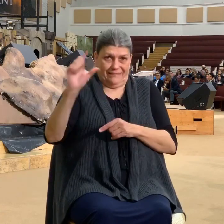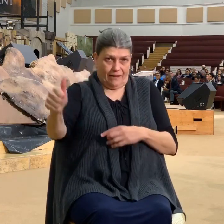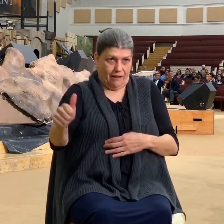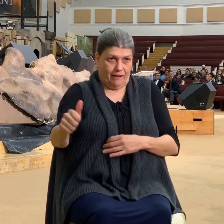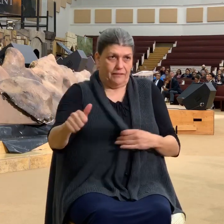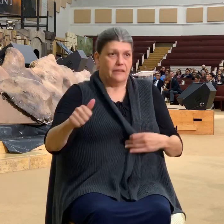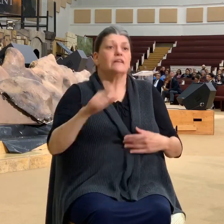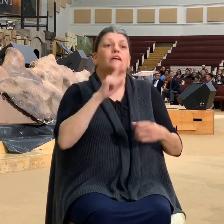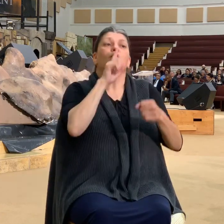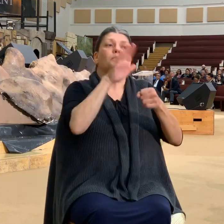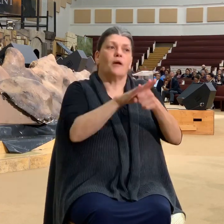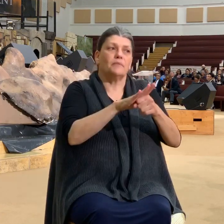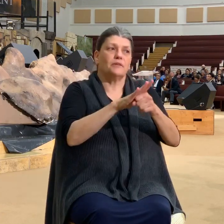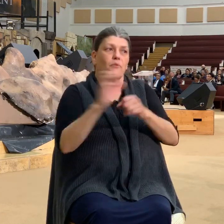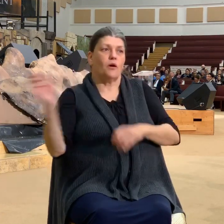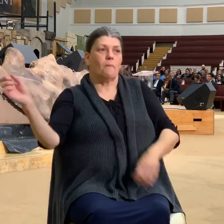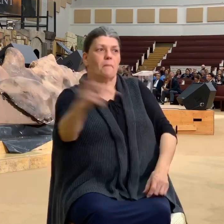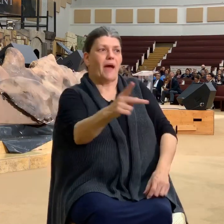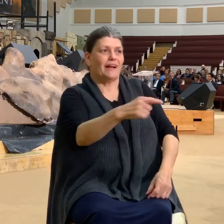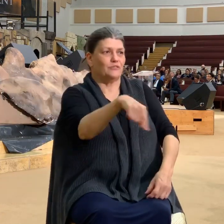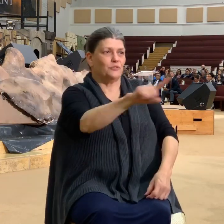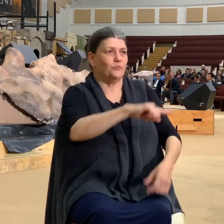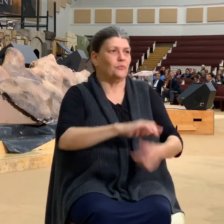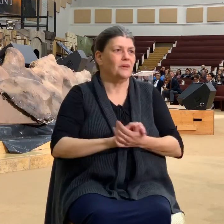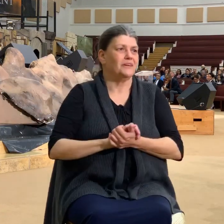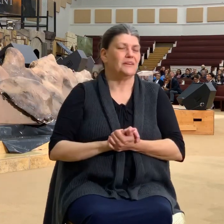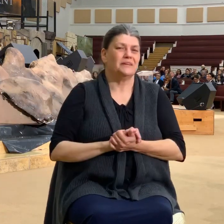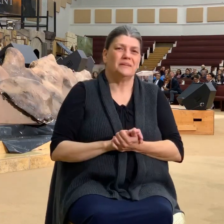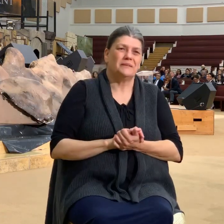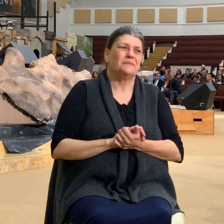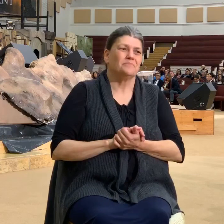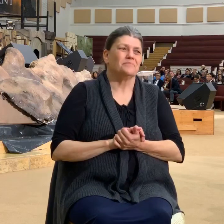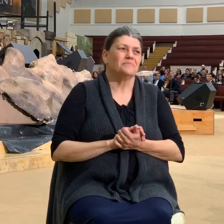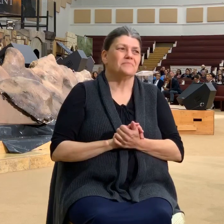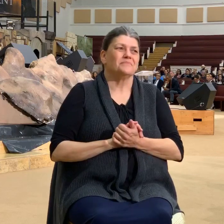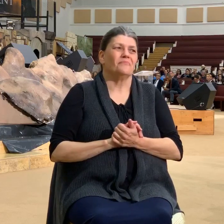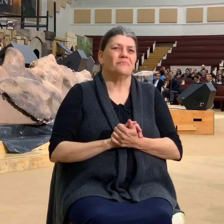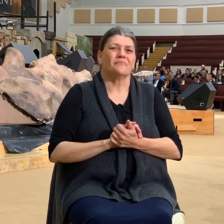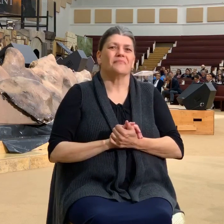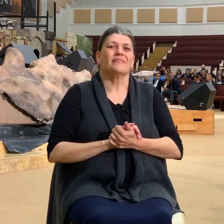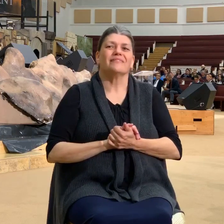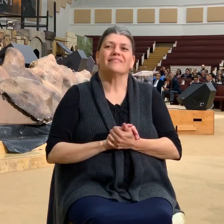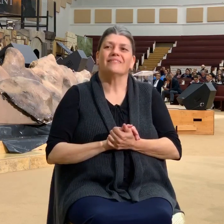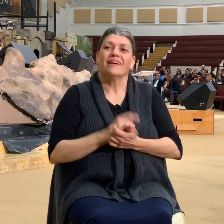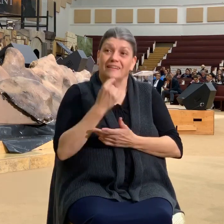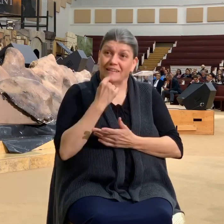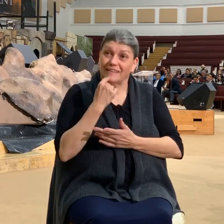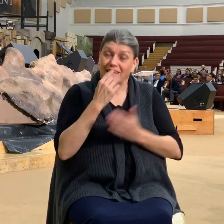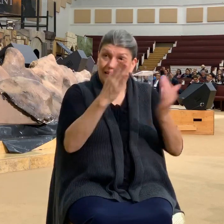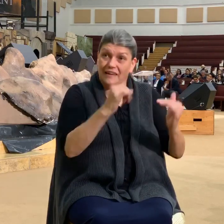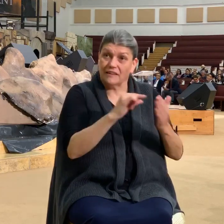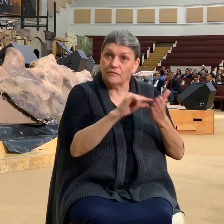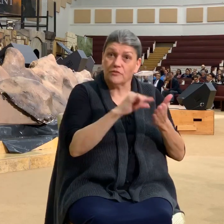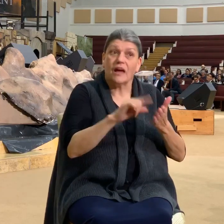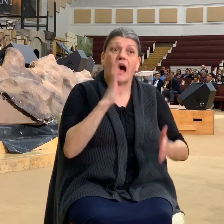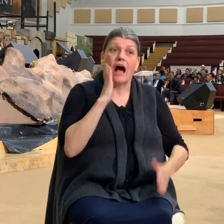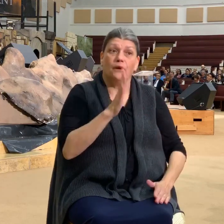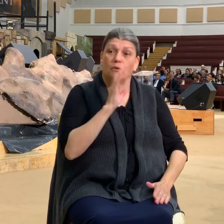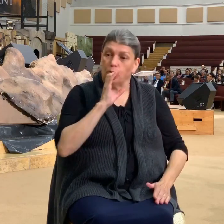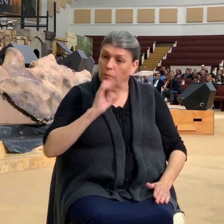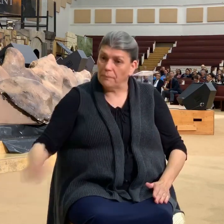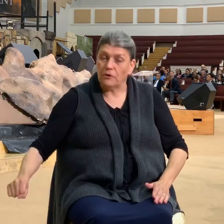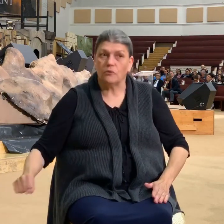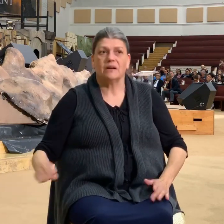There's promises coming back to you. Notice what it says in the next verse. It says, and I will rebuke the devourer for